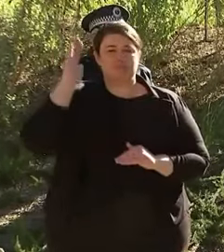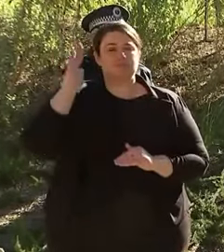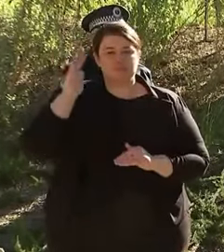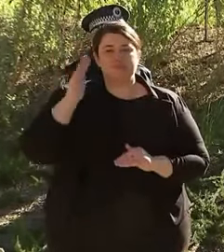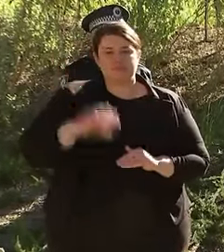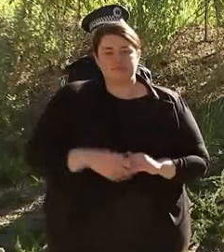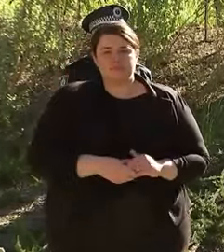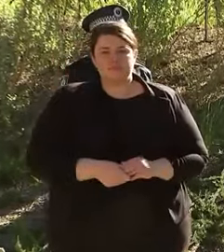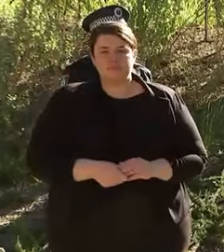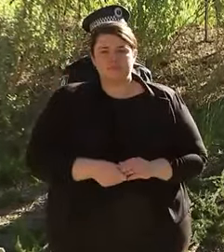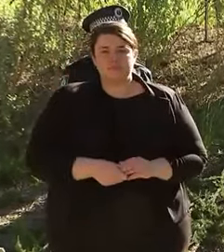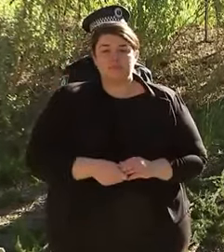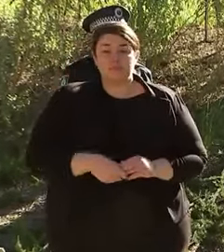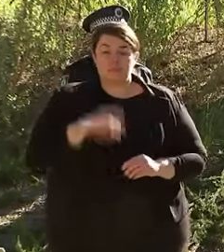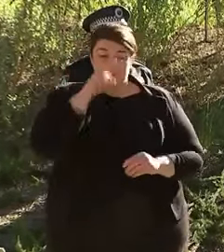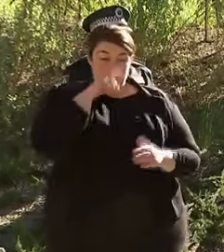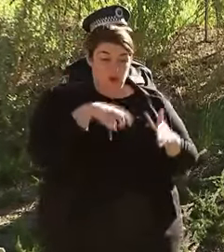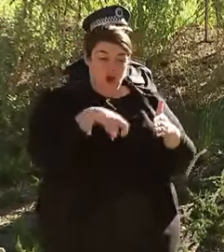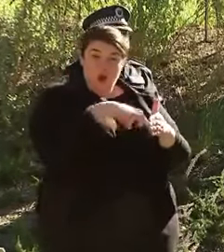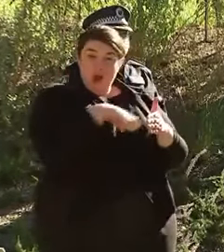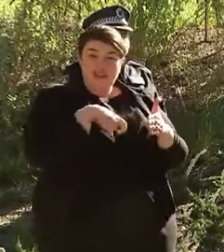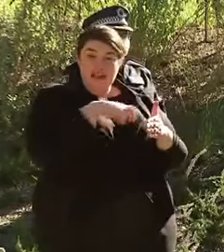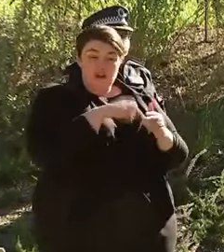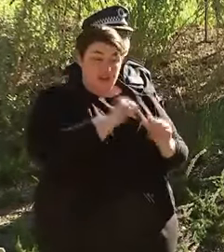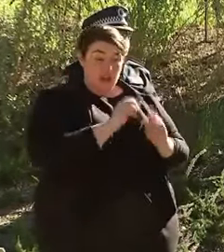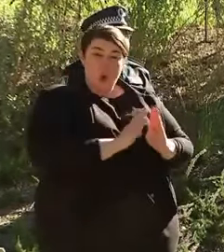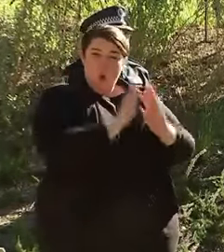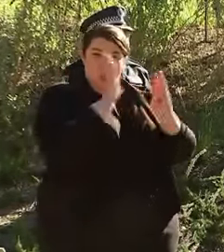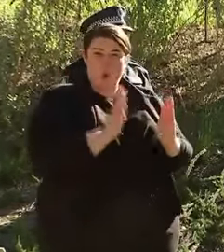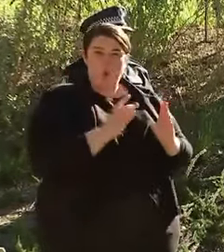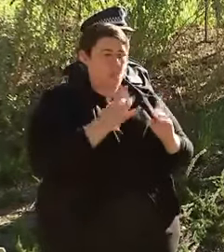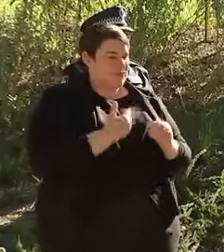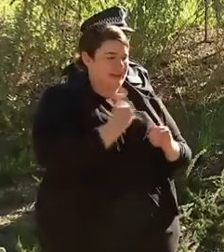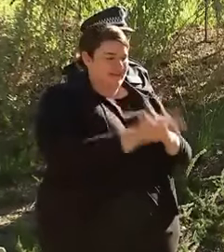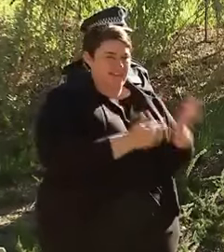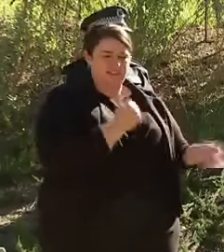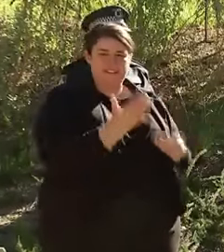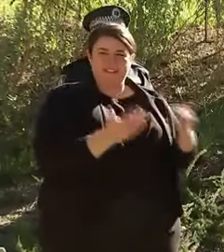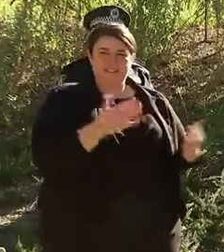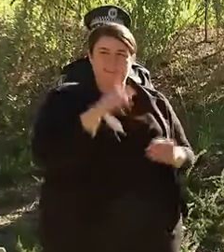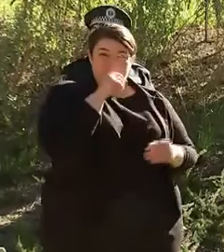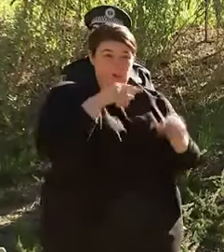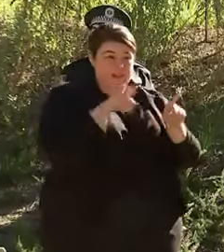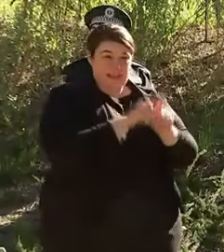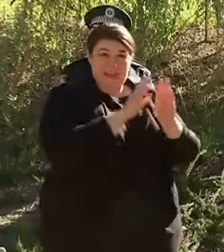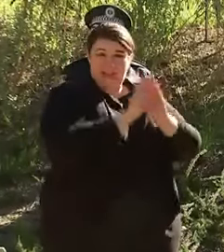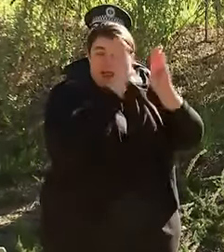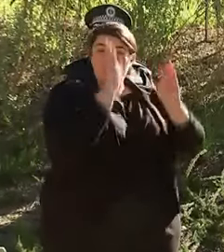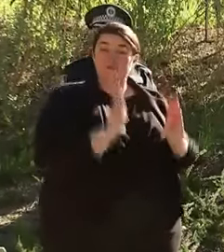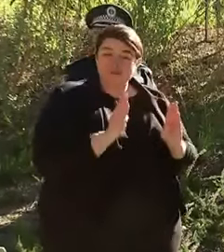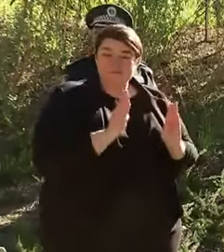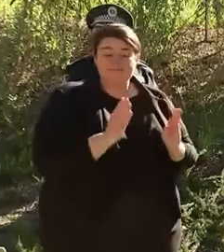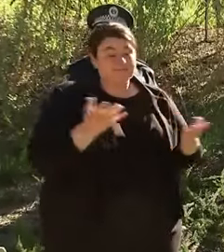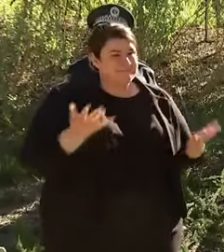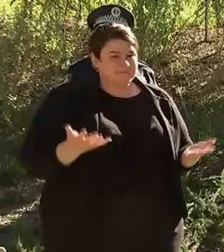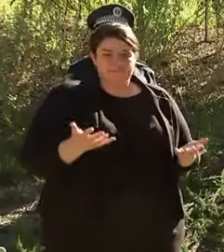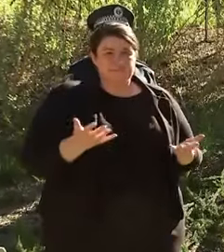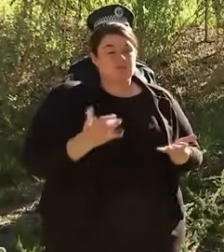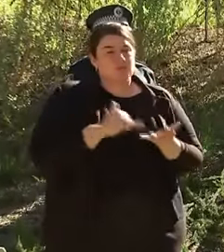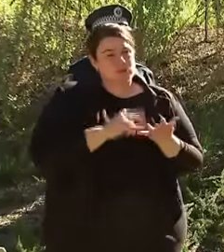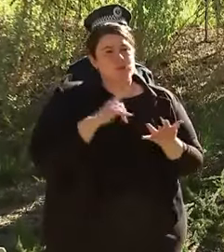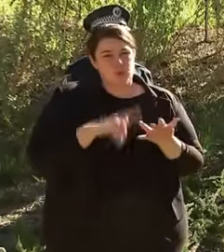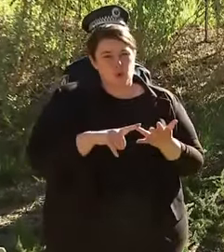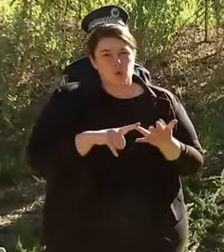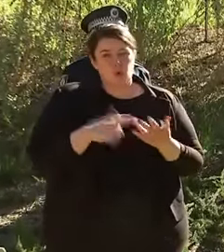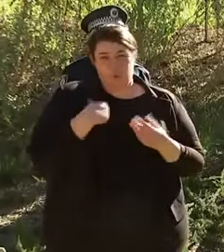are seeing that people in isolation, unfortunately, will have already transmitted it to all of their household contacts. So we do want